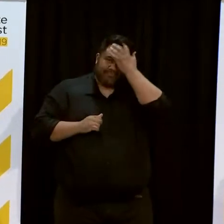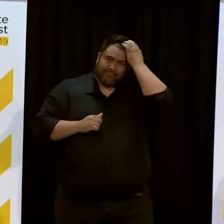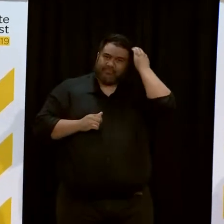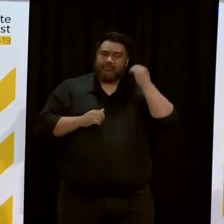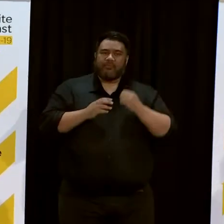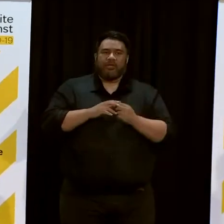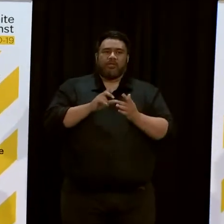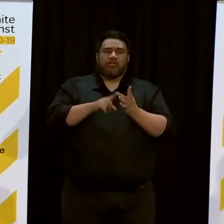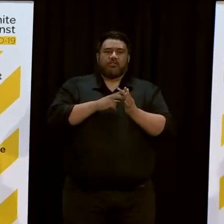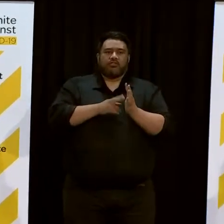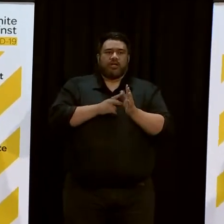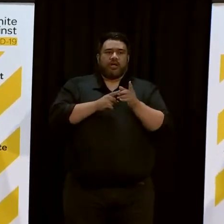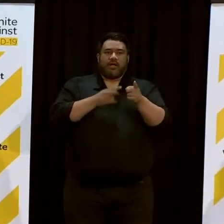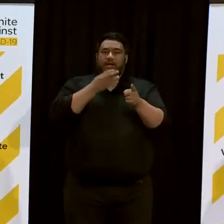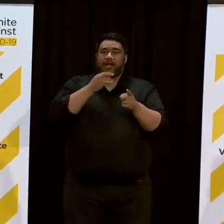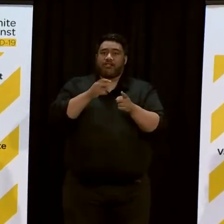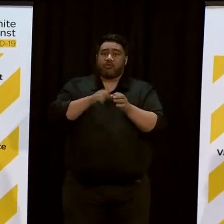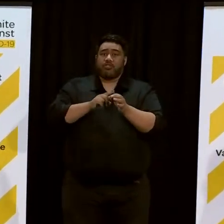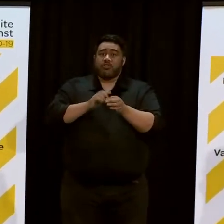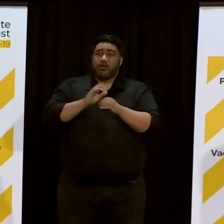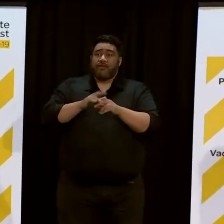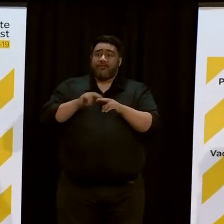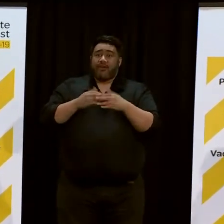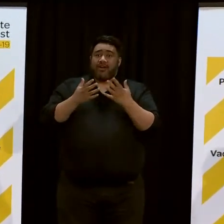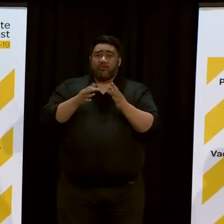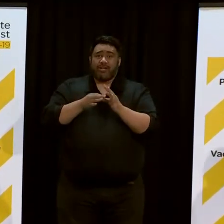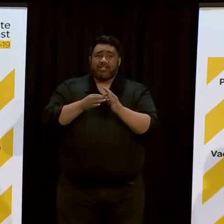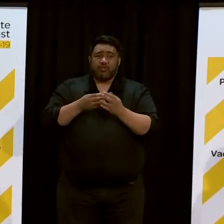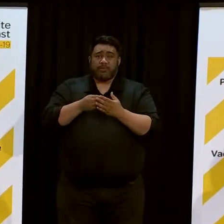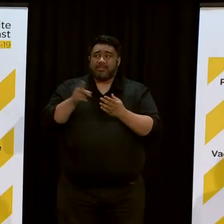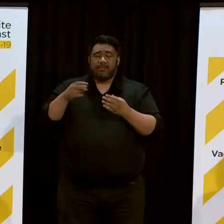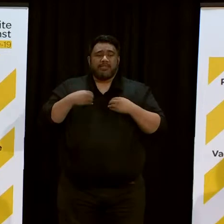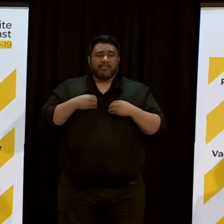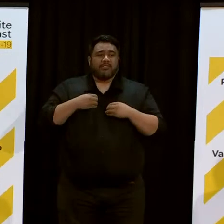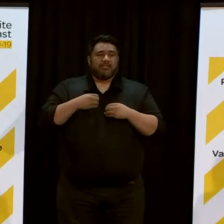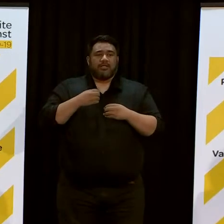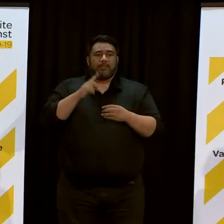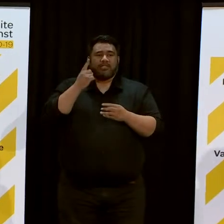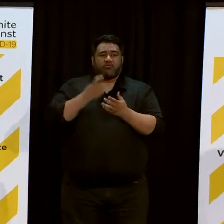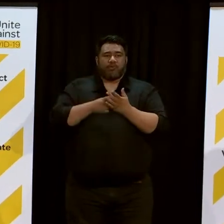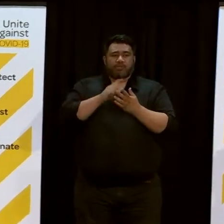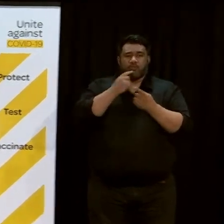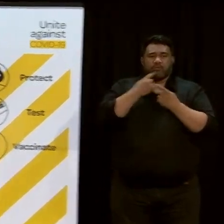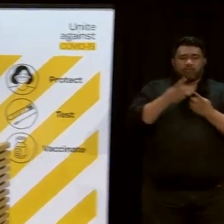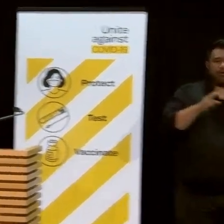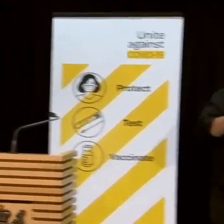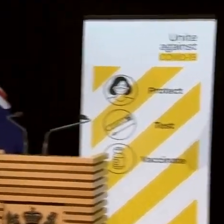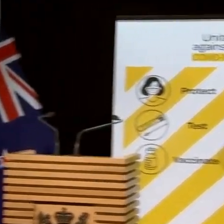support package on Friday? You heard me say Minister Robertson will give more details around the work we're doing on Friday.